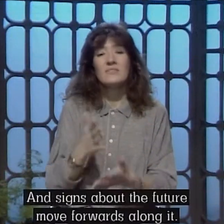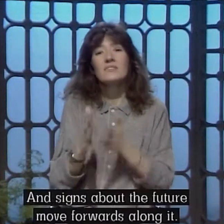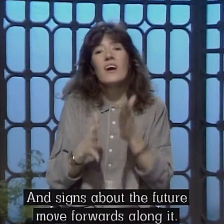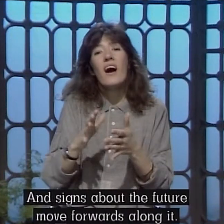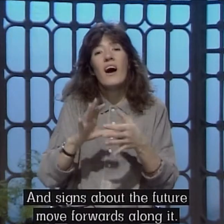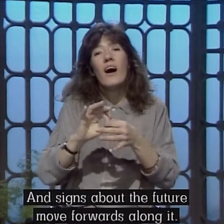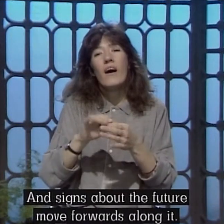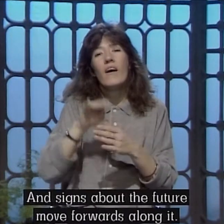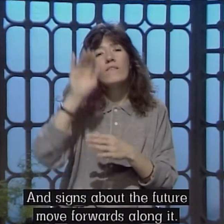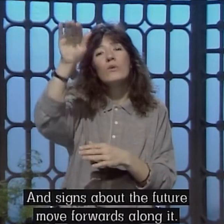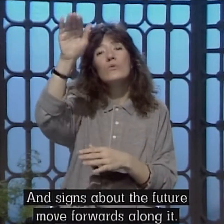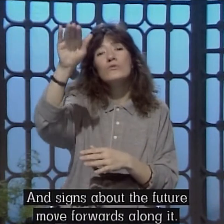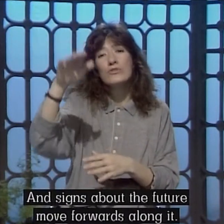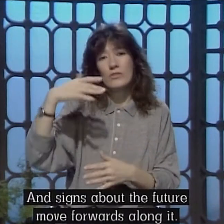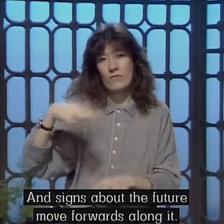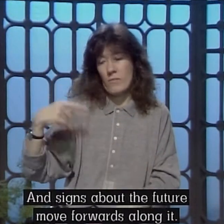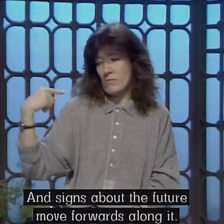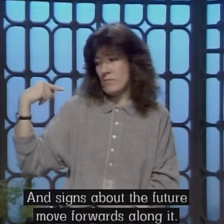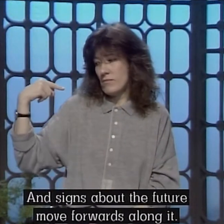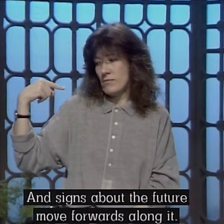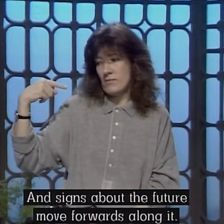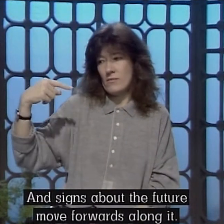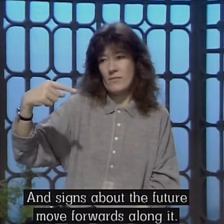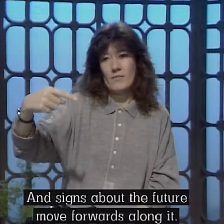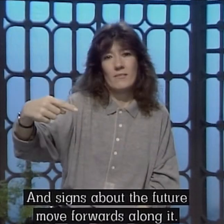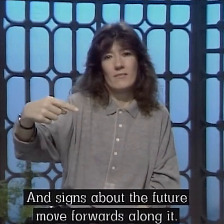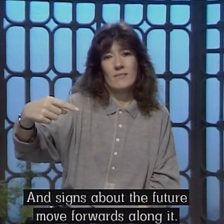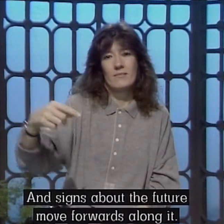And signs about the future move forwards along it.